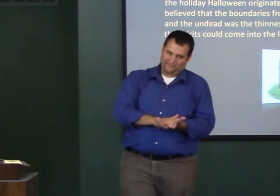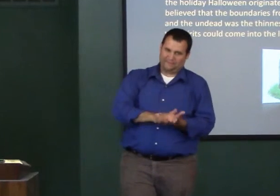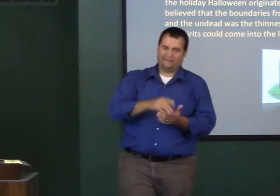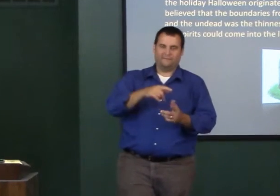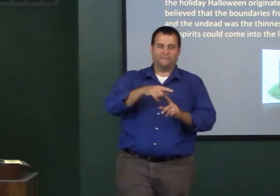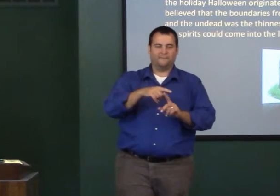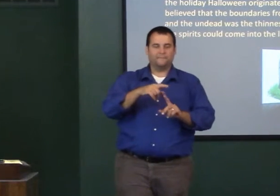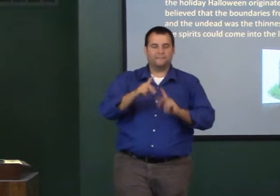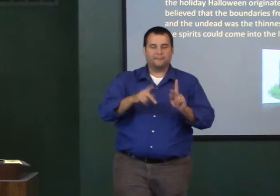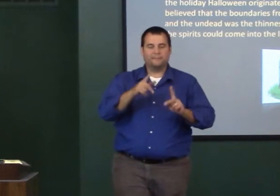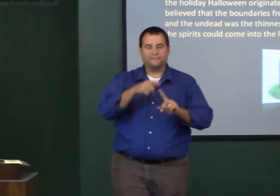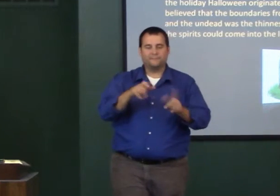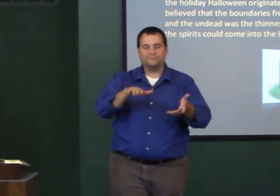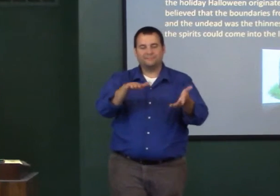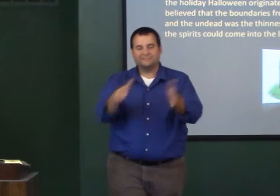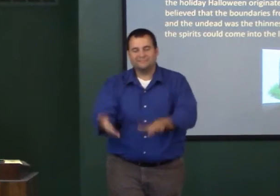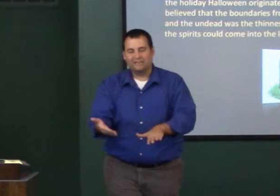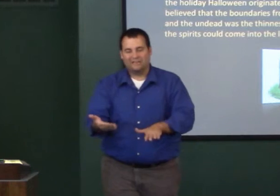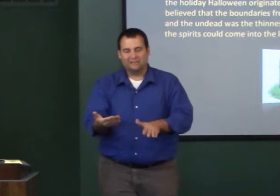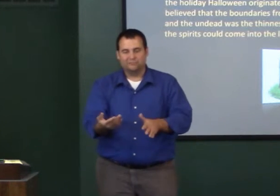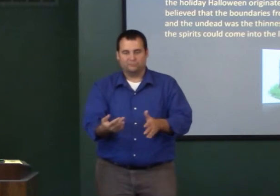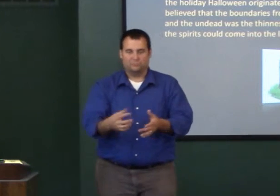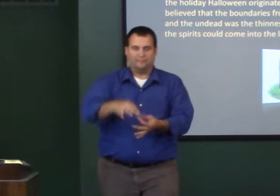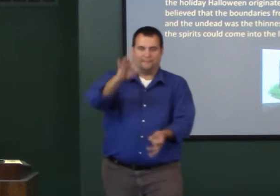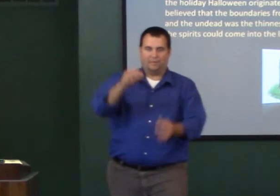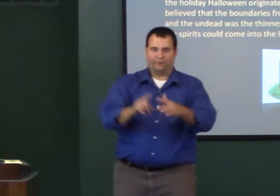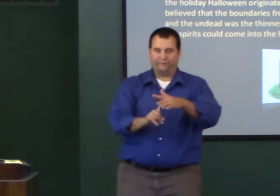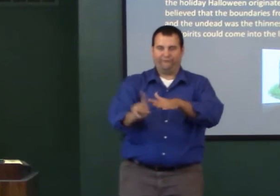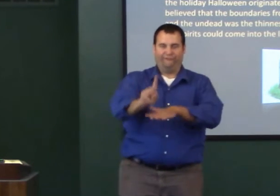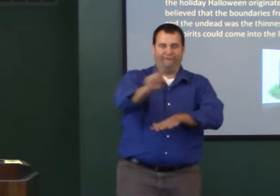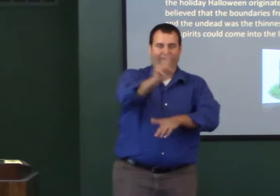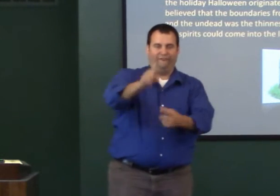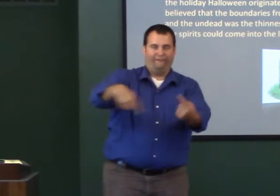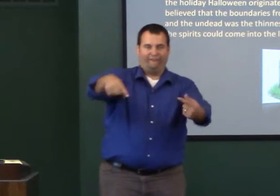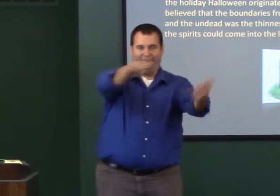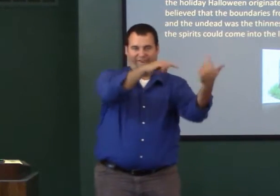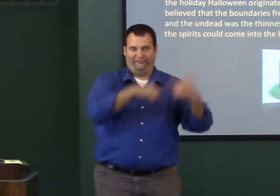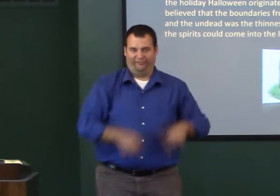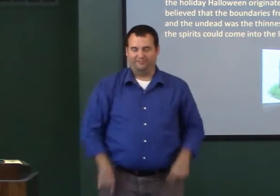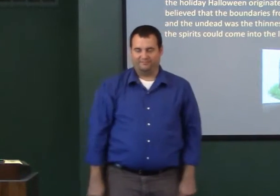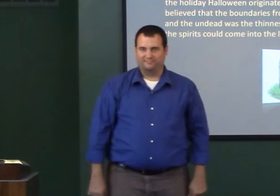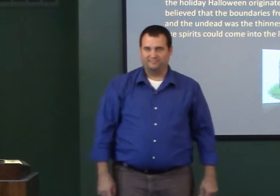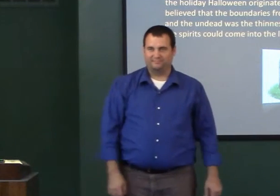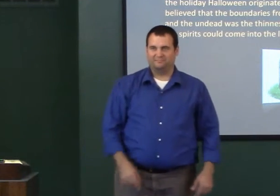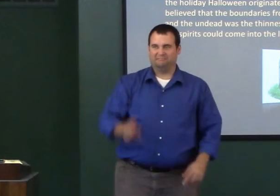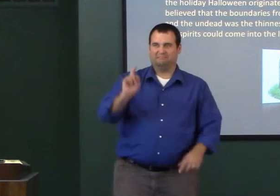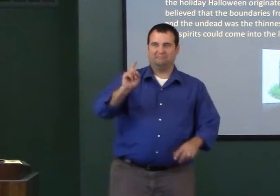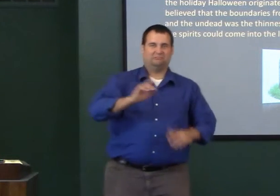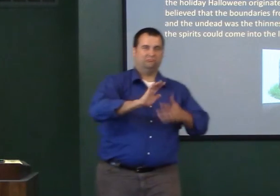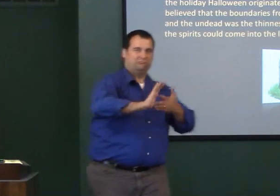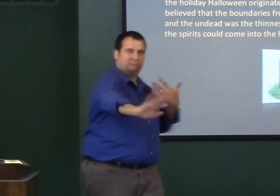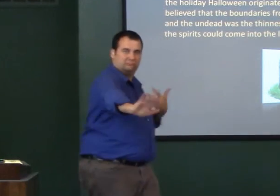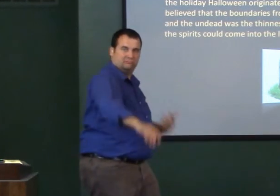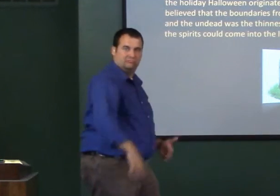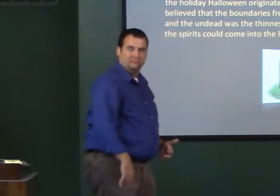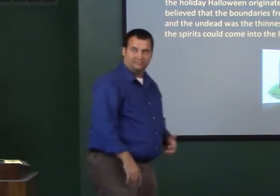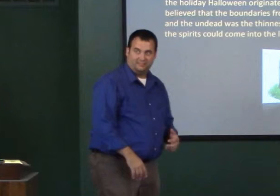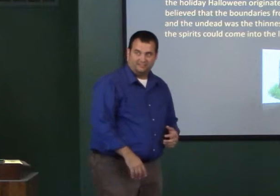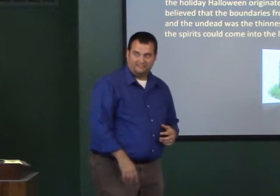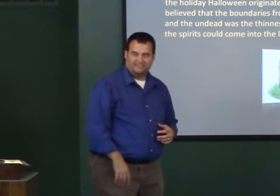and the pagan belief that people that died, their spirits would rise and walk around, and they